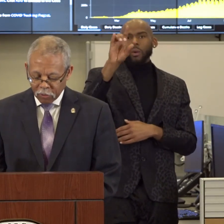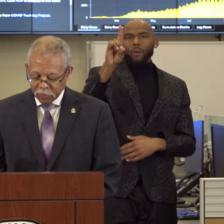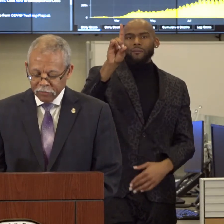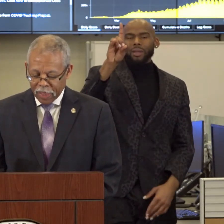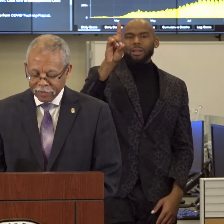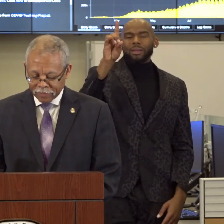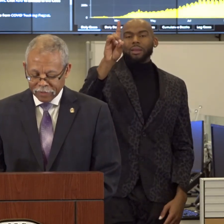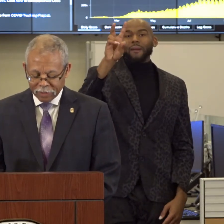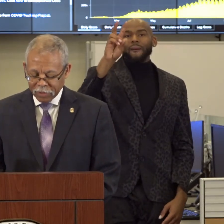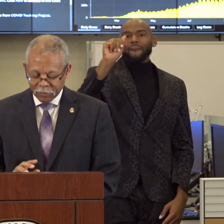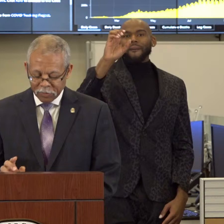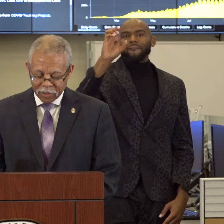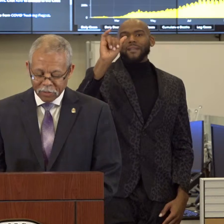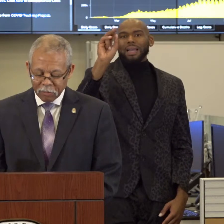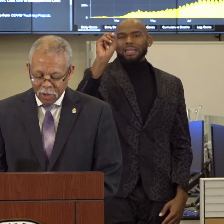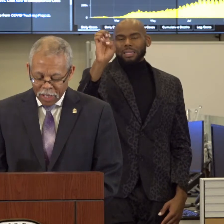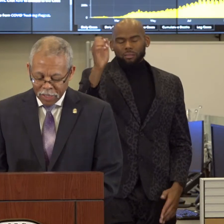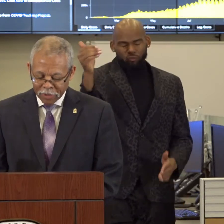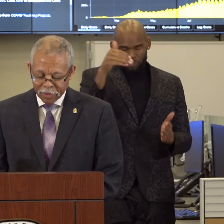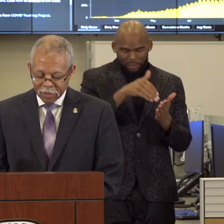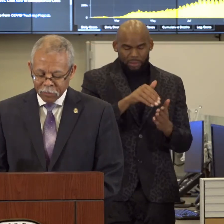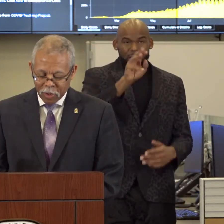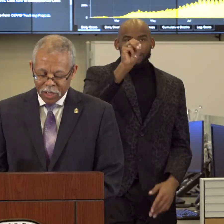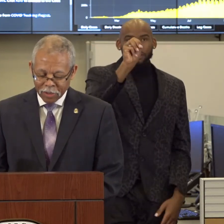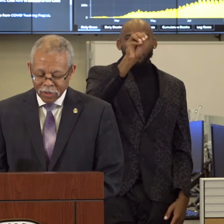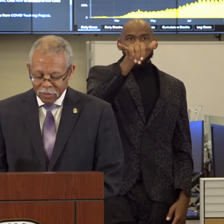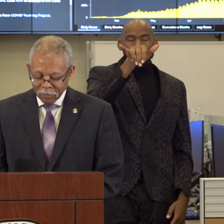mypgc.us/COVID-19, COVID vaccine. Let me repeat it,